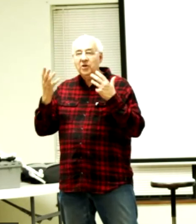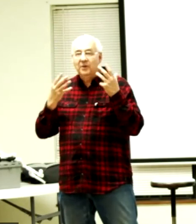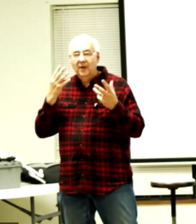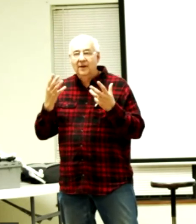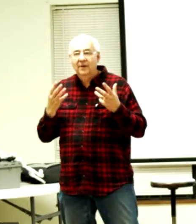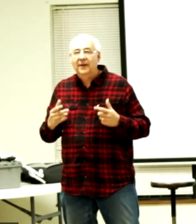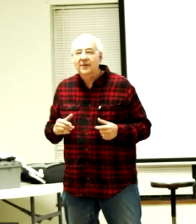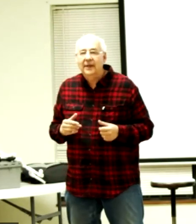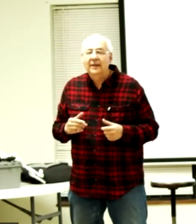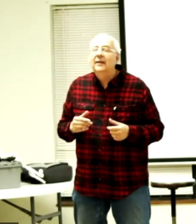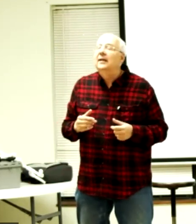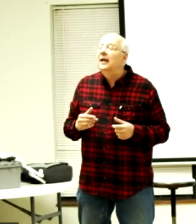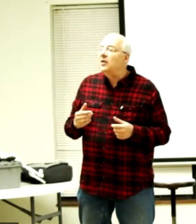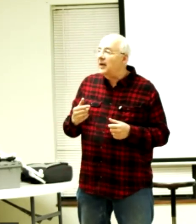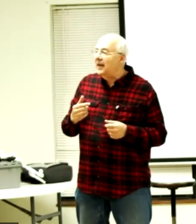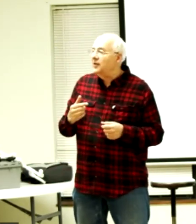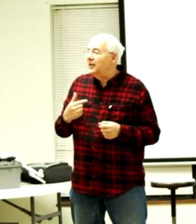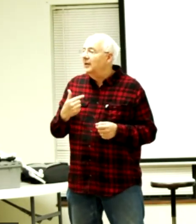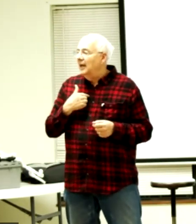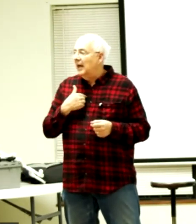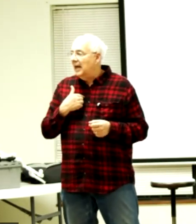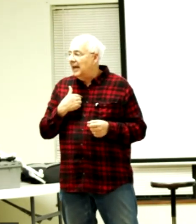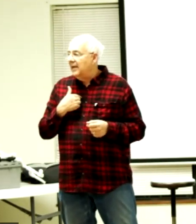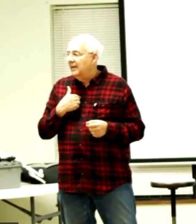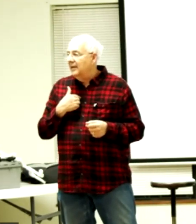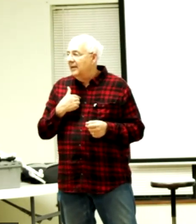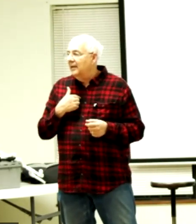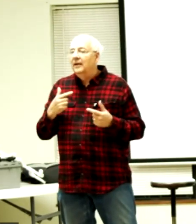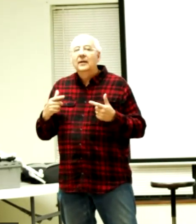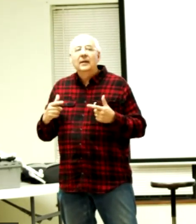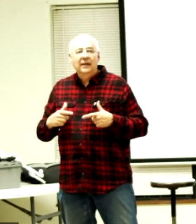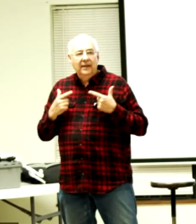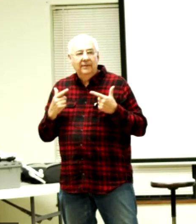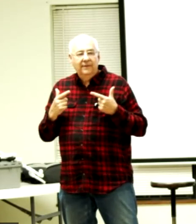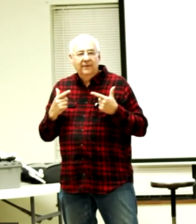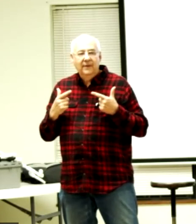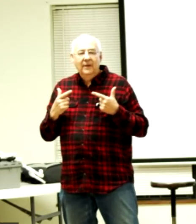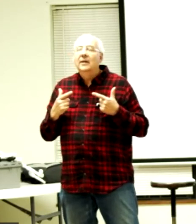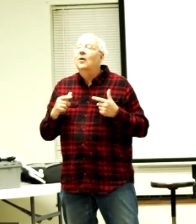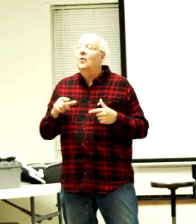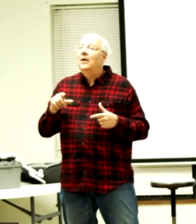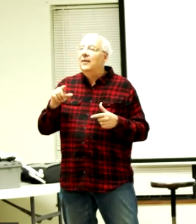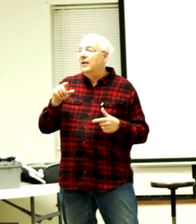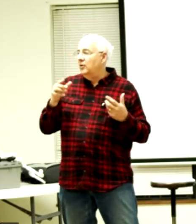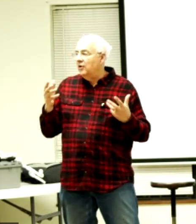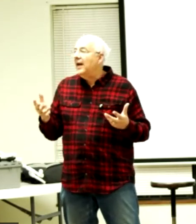question mark on your face, right? And you can answer, I live, and then do your